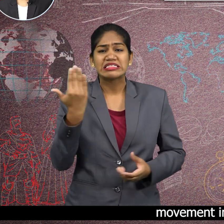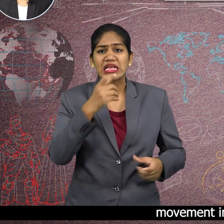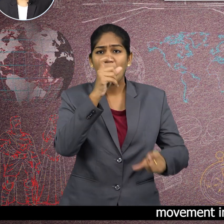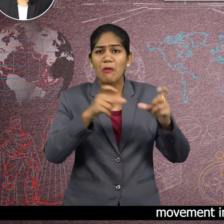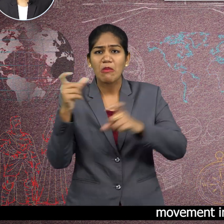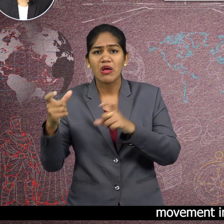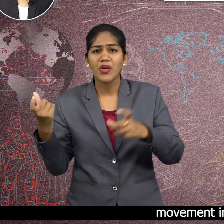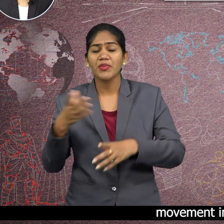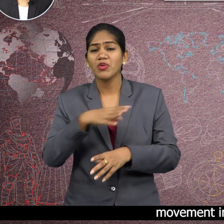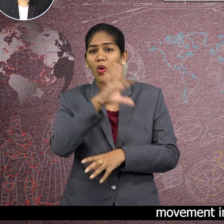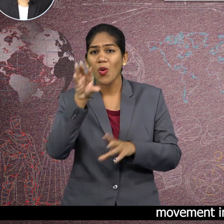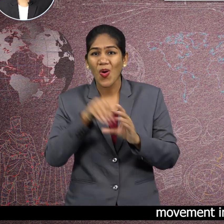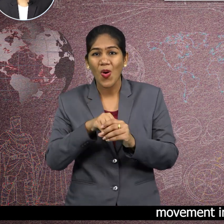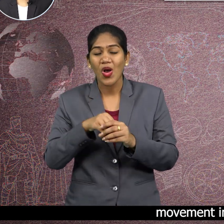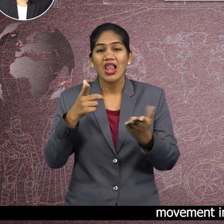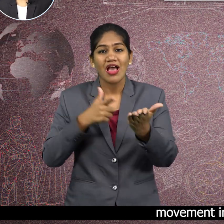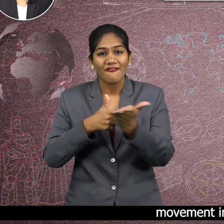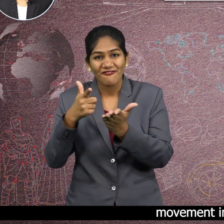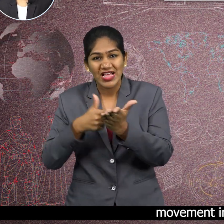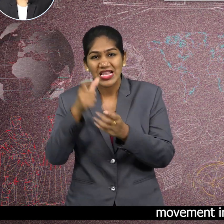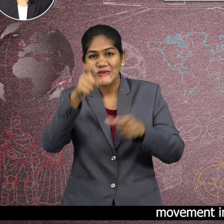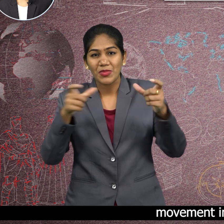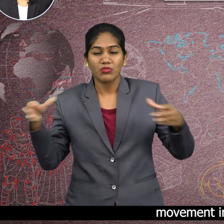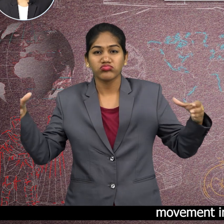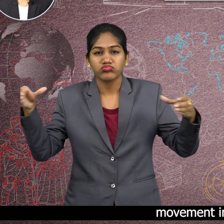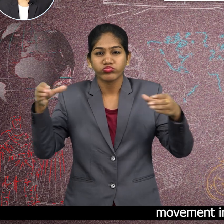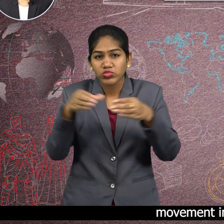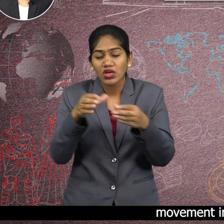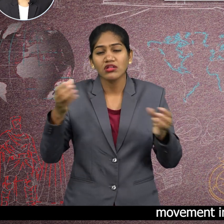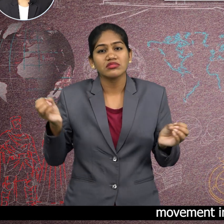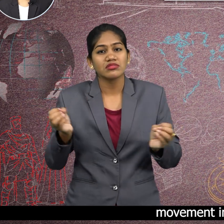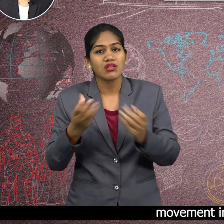movement in villages began,